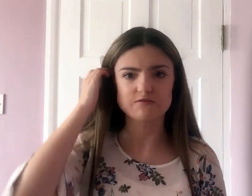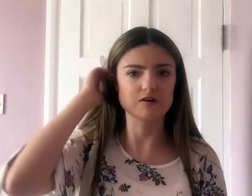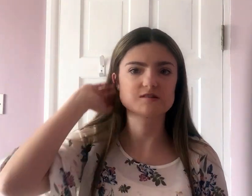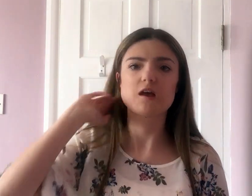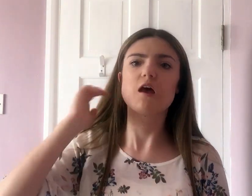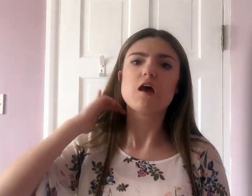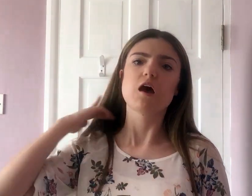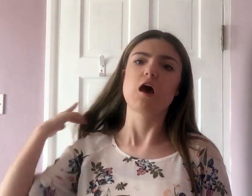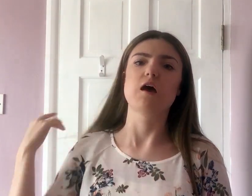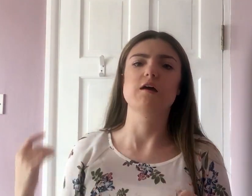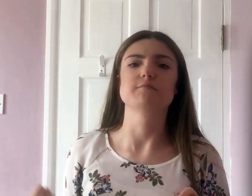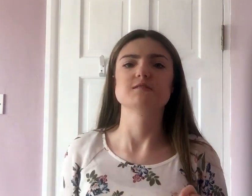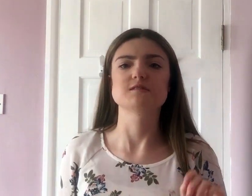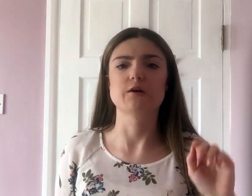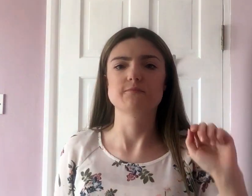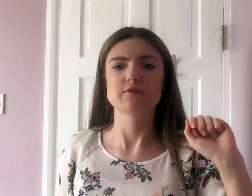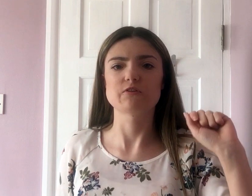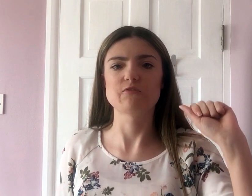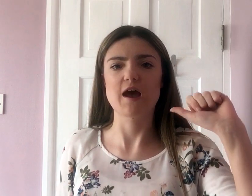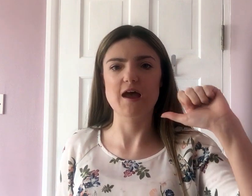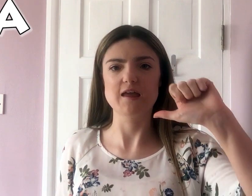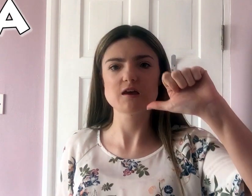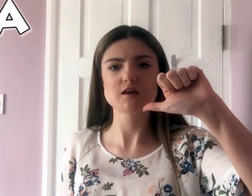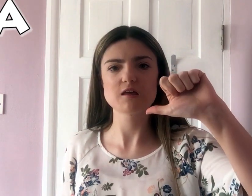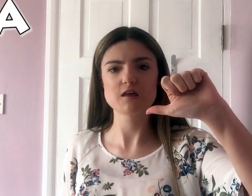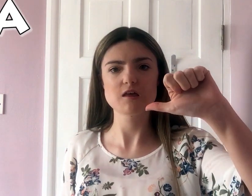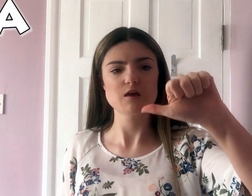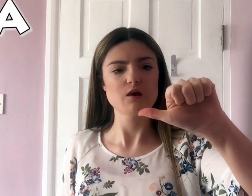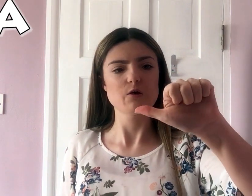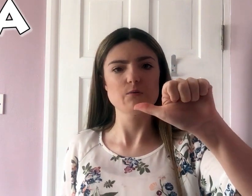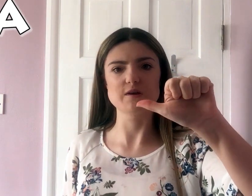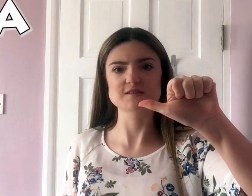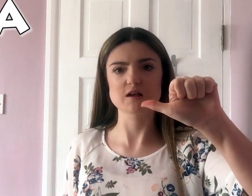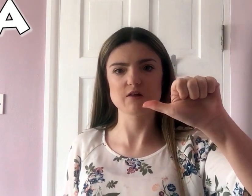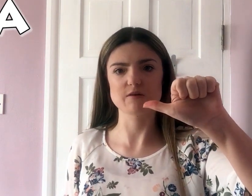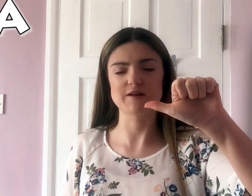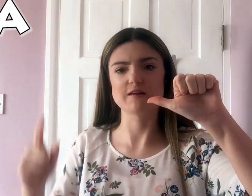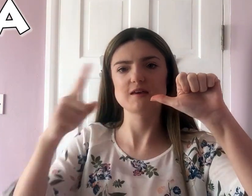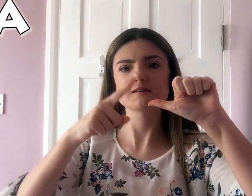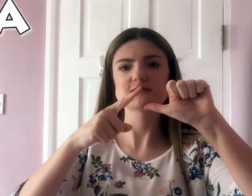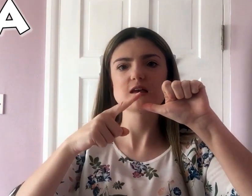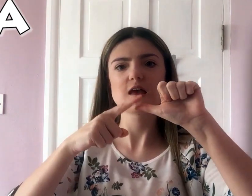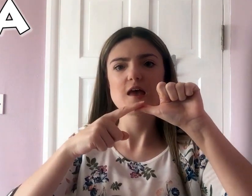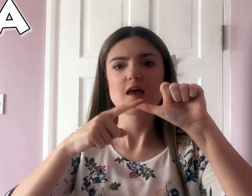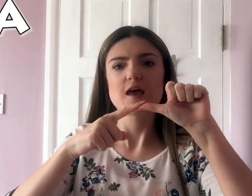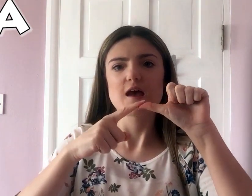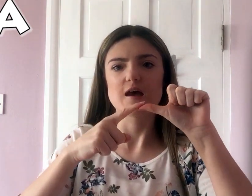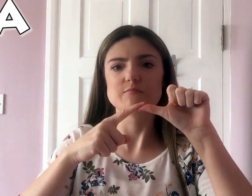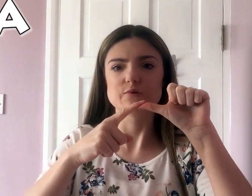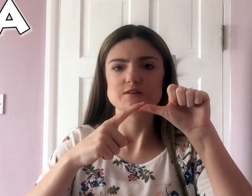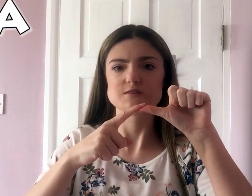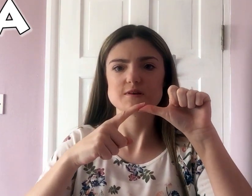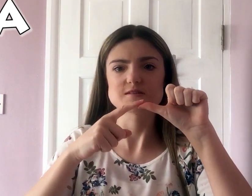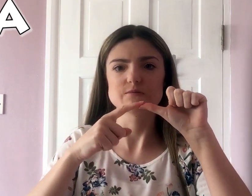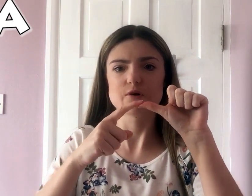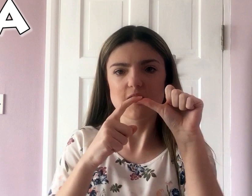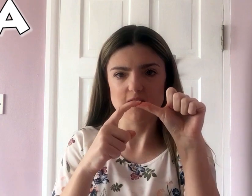fast. So for A, we stick our thumb out like this and point to it. So we've got A